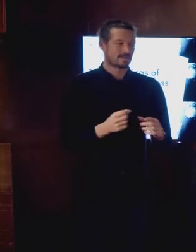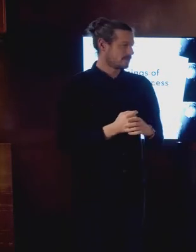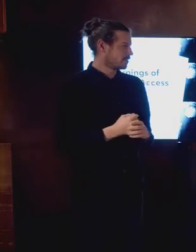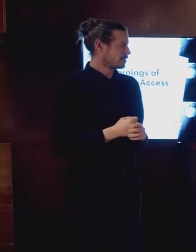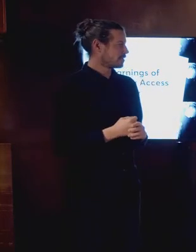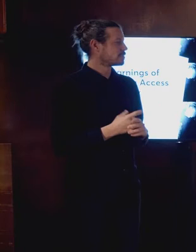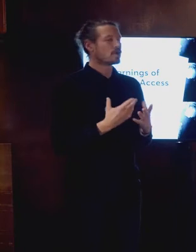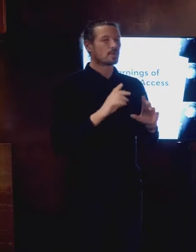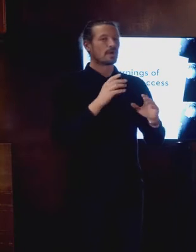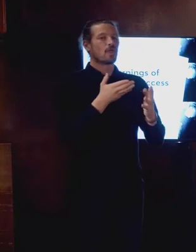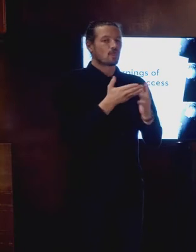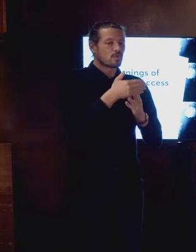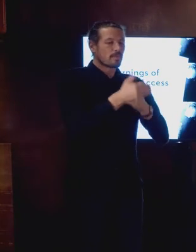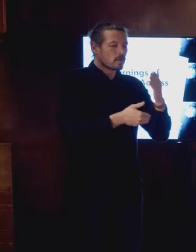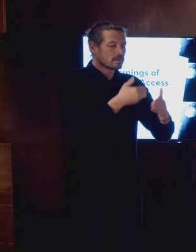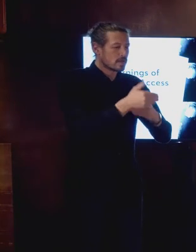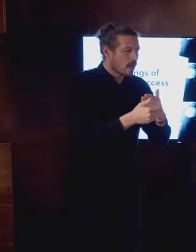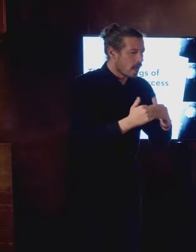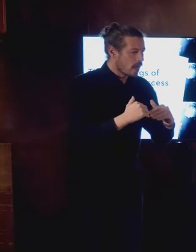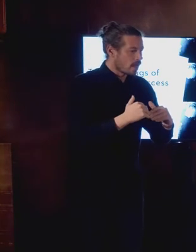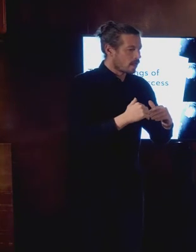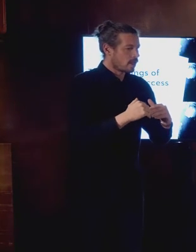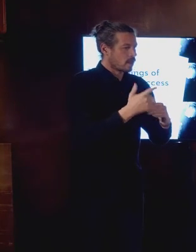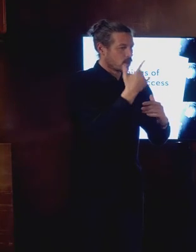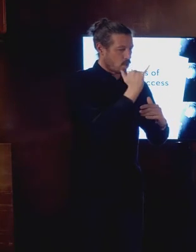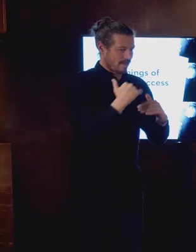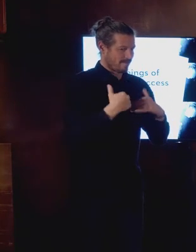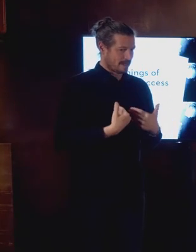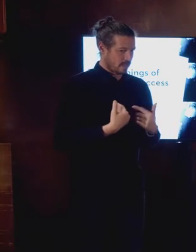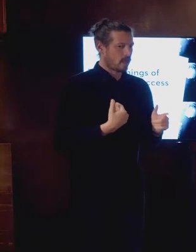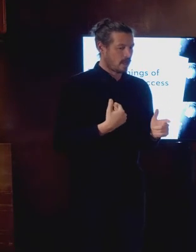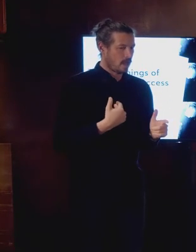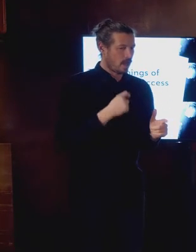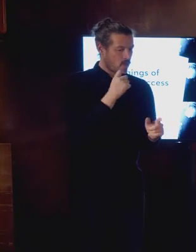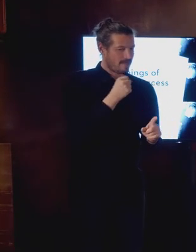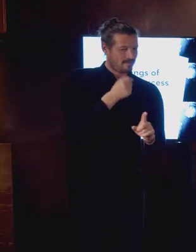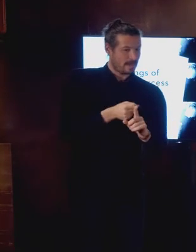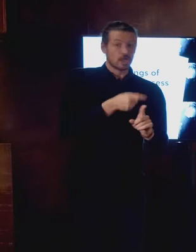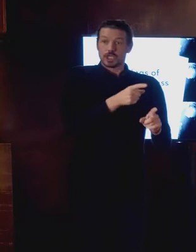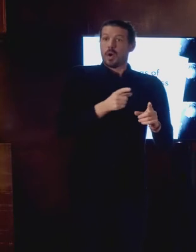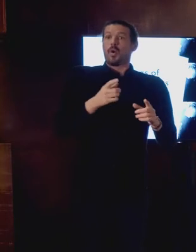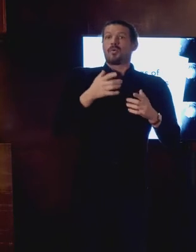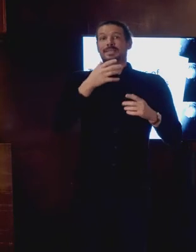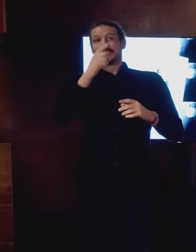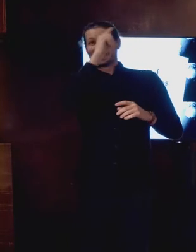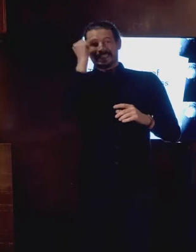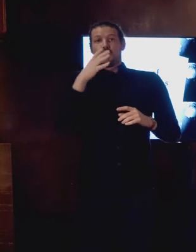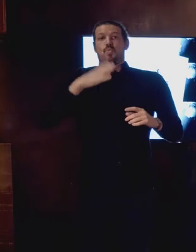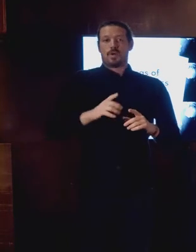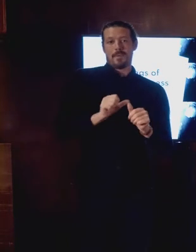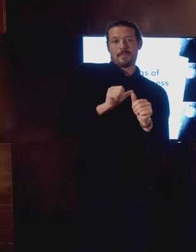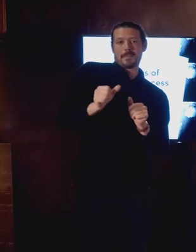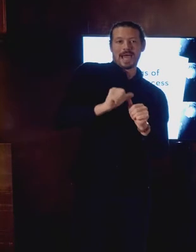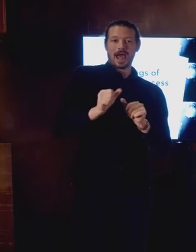discovered that through the process that her chronic fatigue was, she was hoping to be better, but she wasn't.